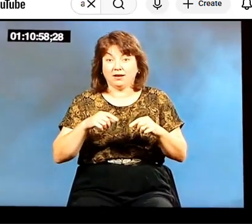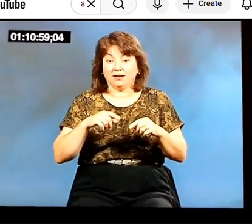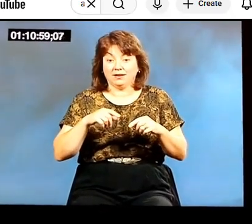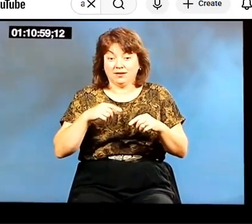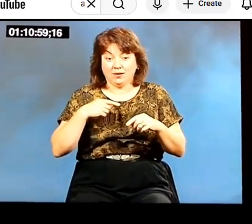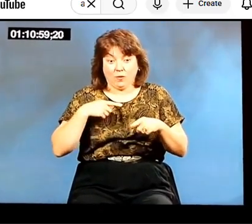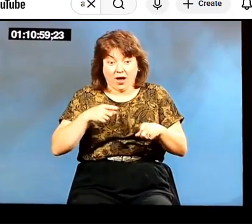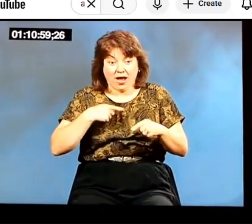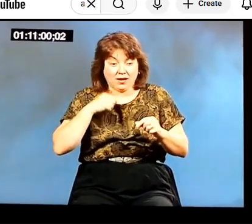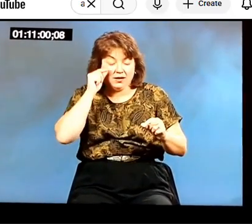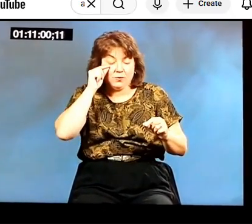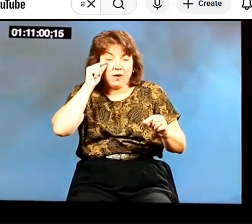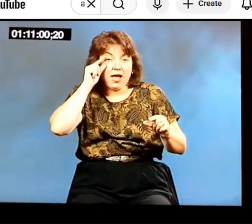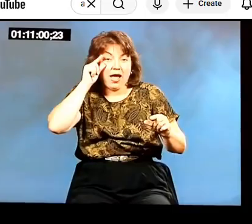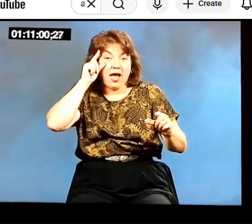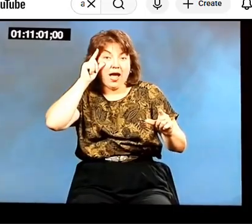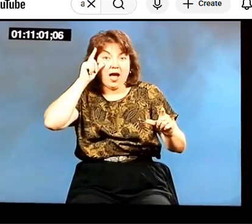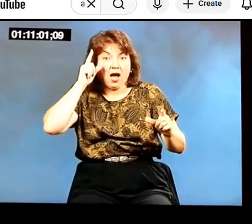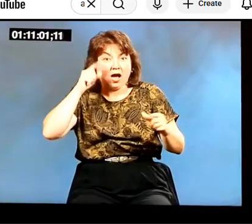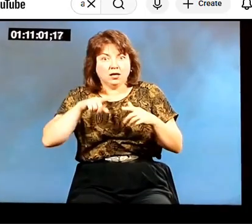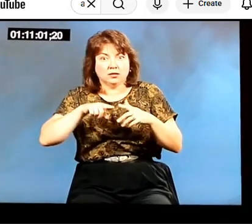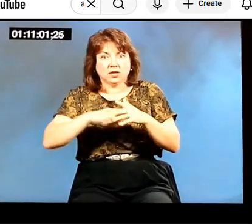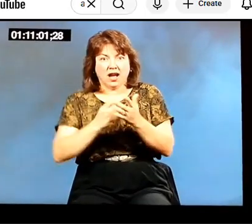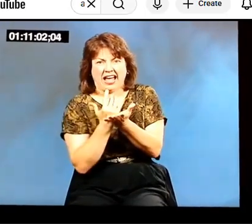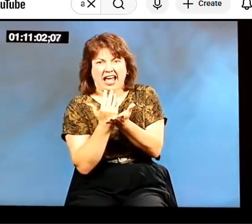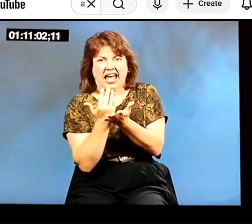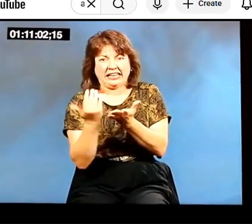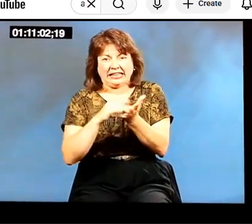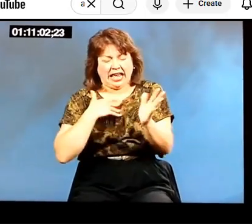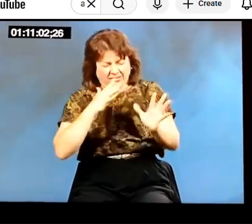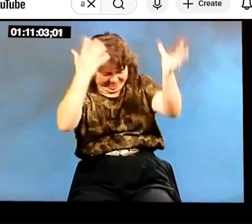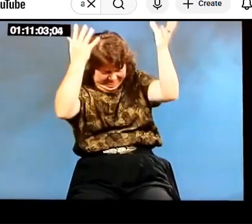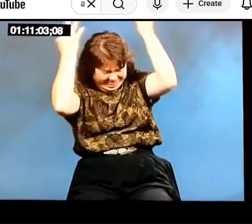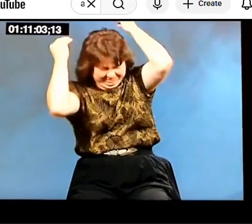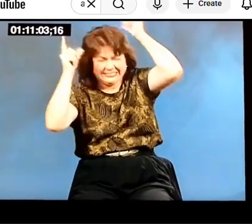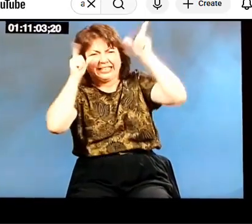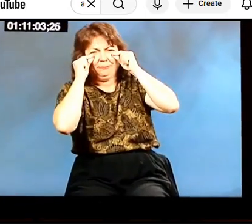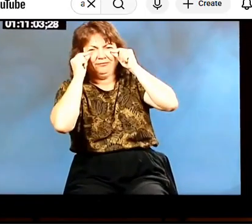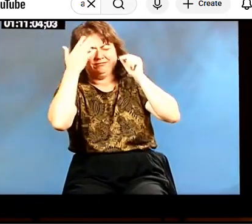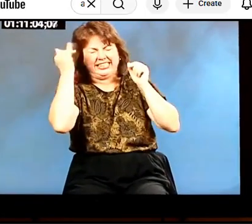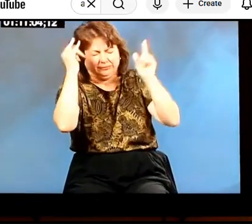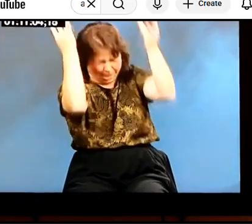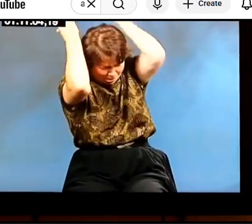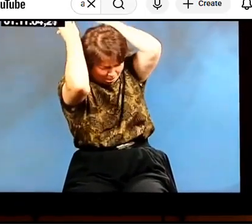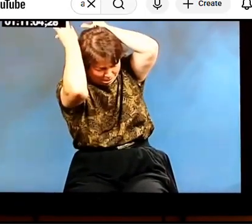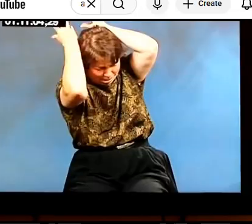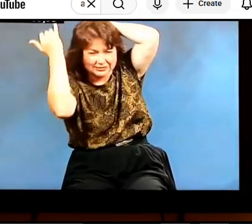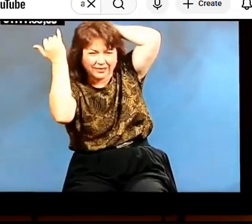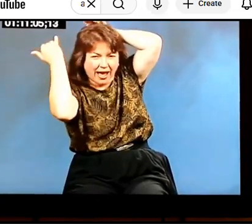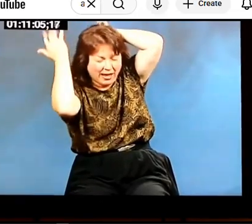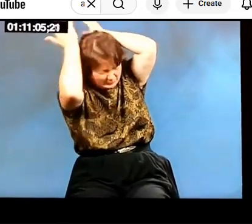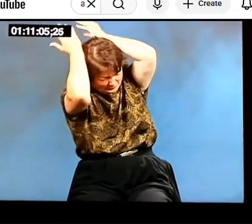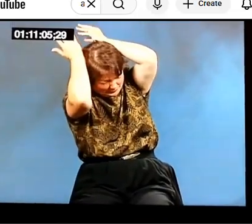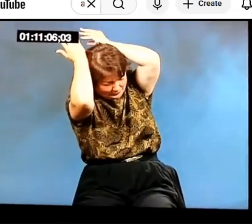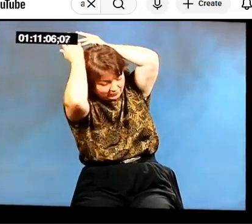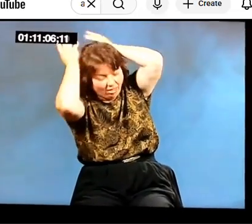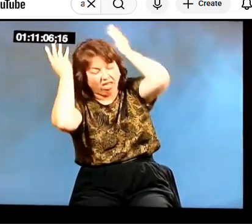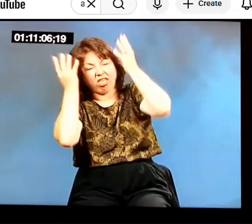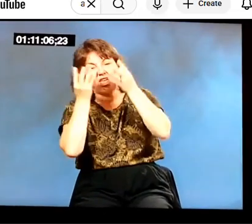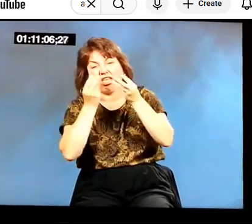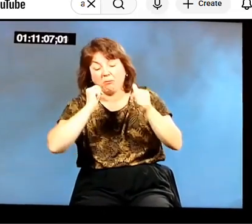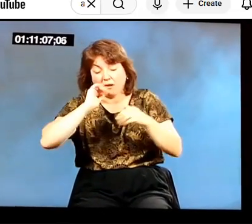1 in the morning, and I was a little sopping wet. And as I opened my eyes, I could notice the burning immediately. I was, nope, nope, forget